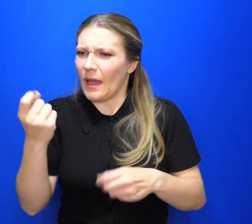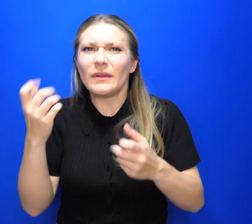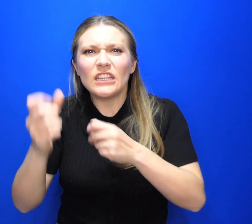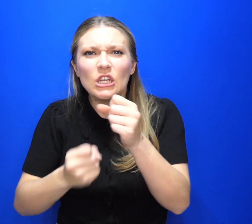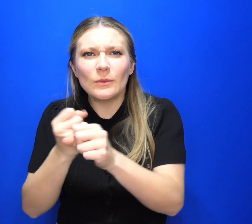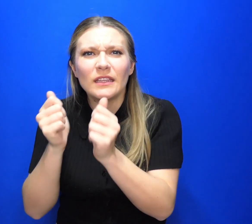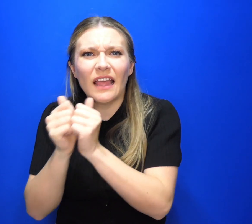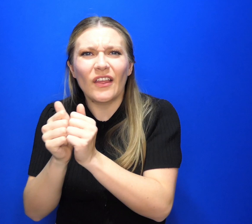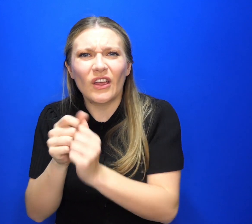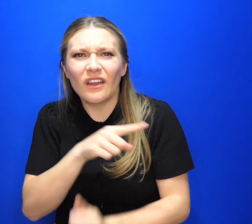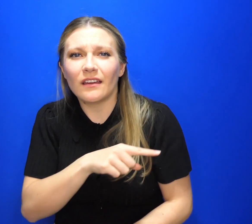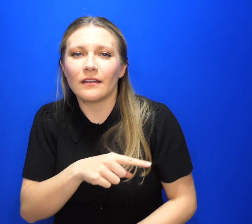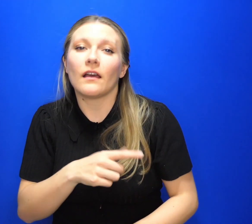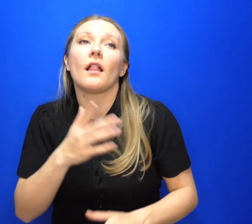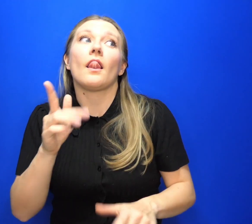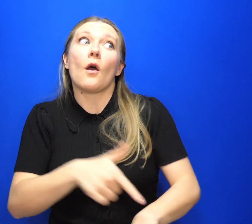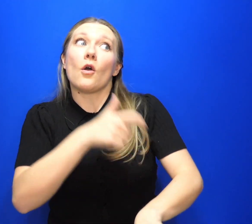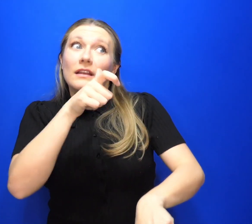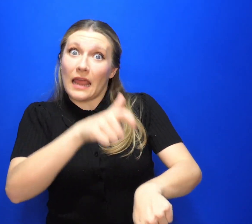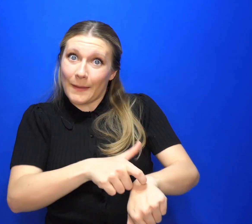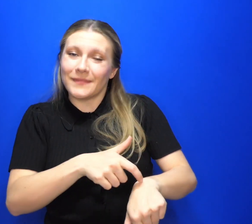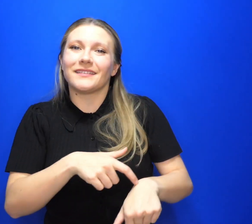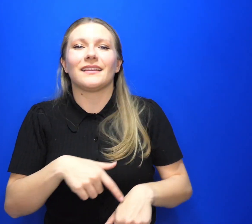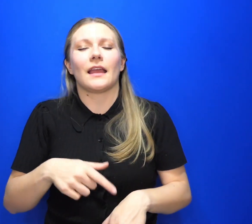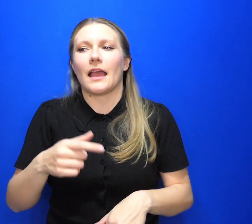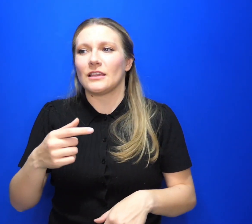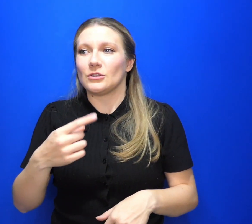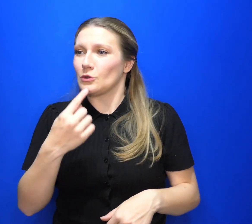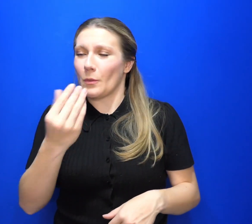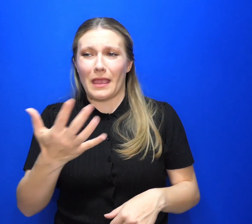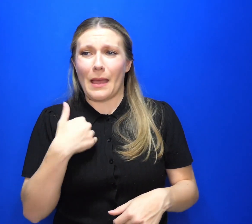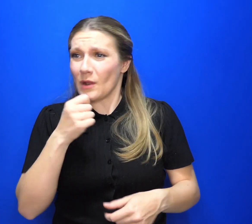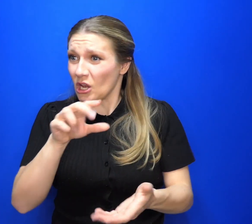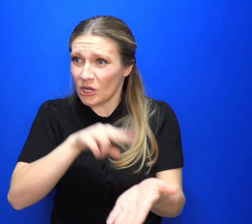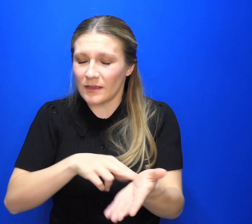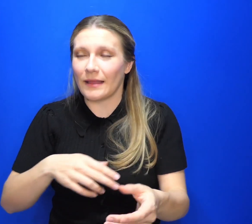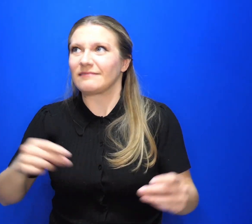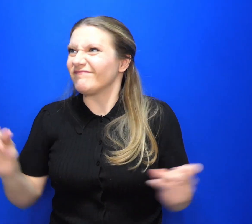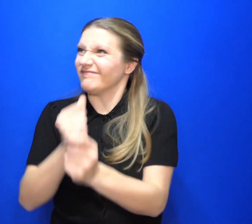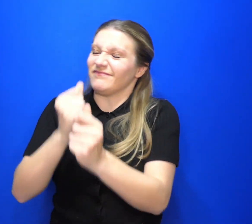oh, geez, God. I felt like I was married to you for a second. I was like, oh, she finally got me. She's so excited.